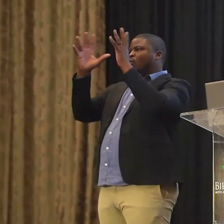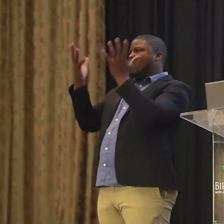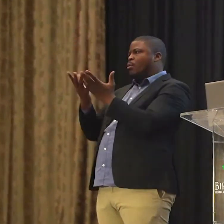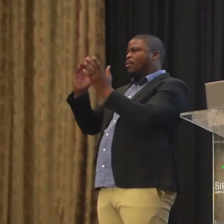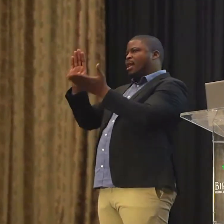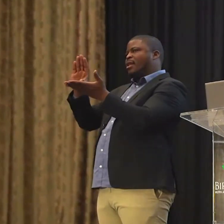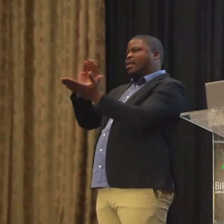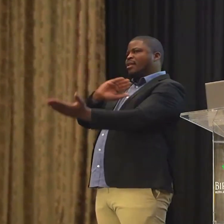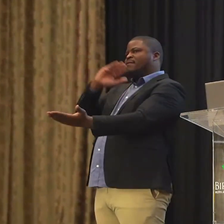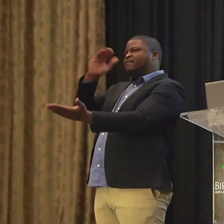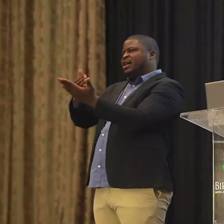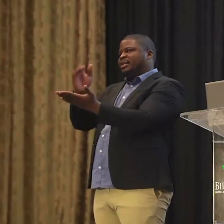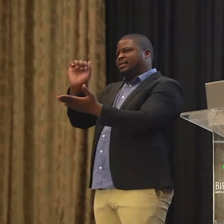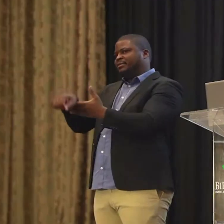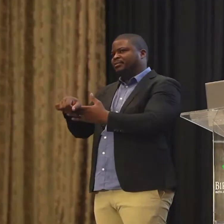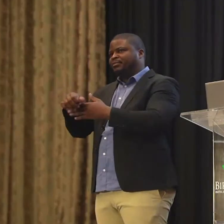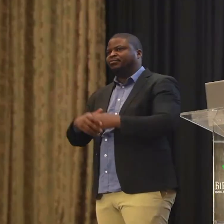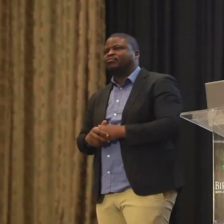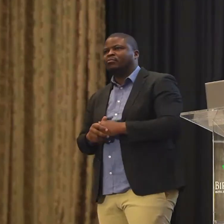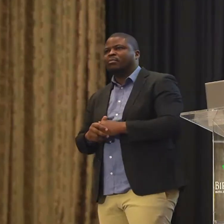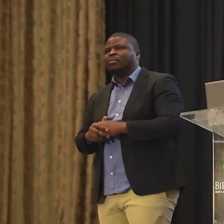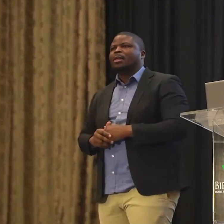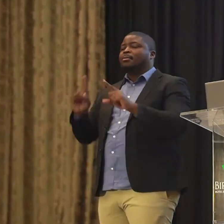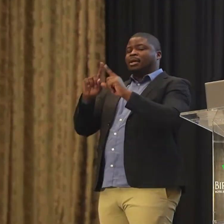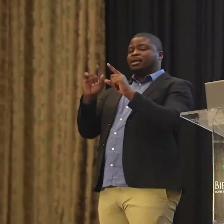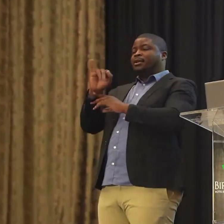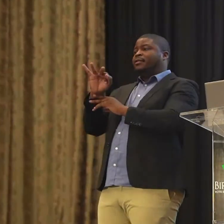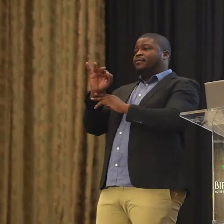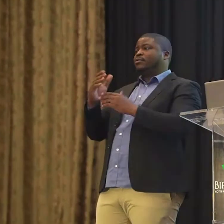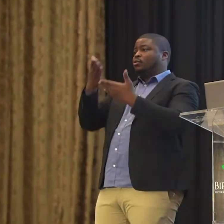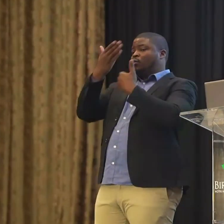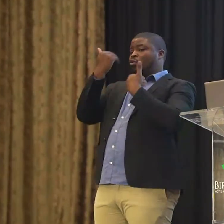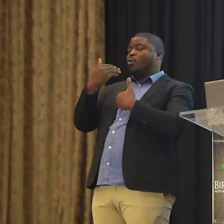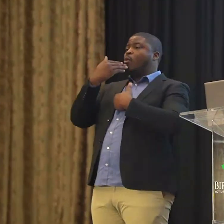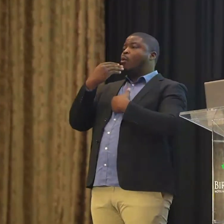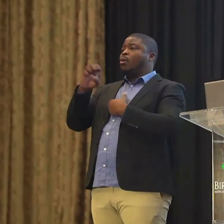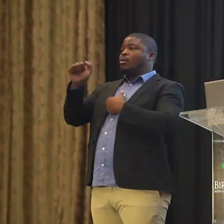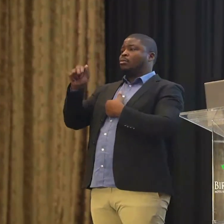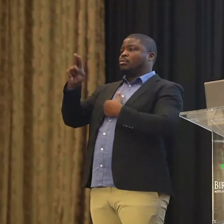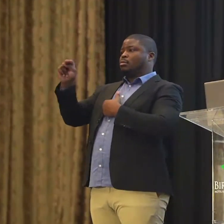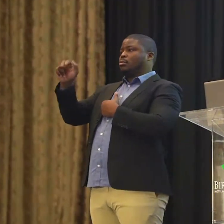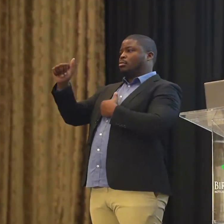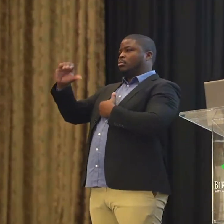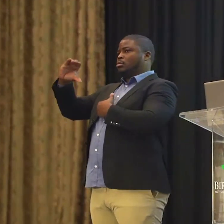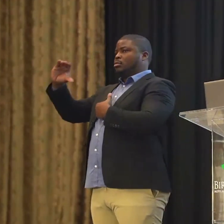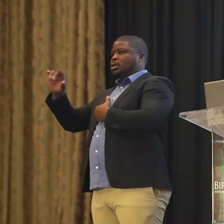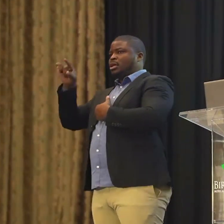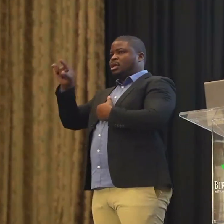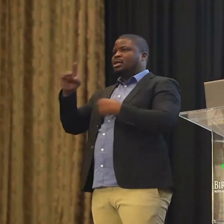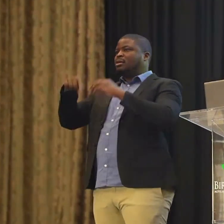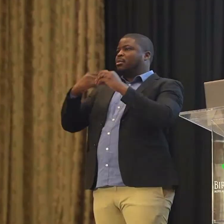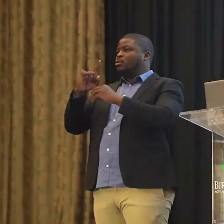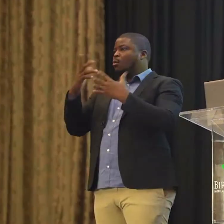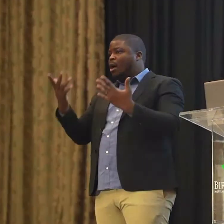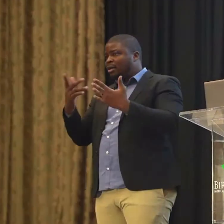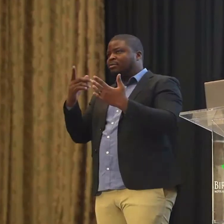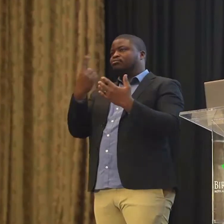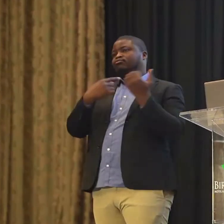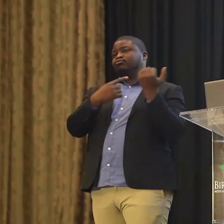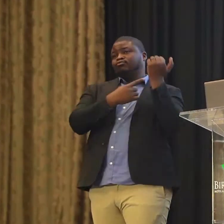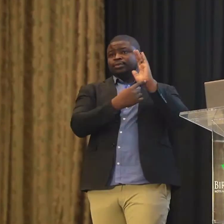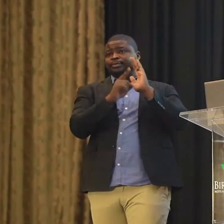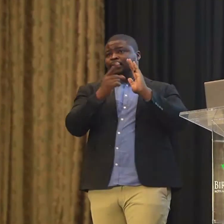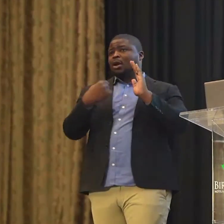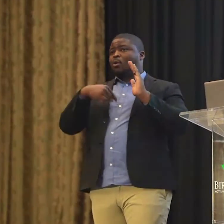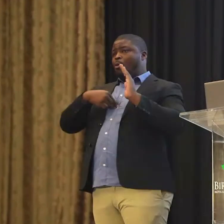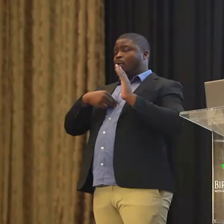So if you don't know about us, this is basically a little bit of what SANAC is about. We